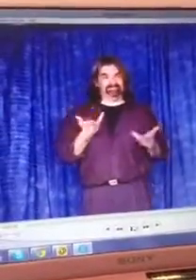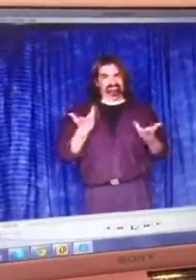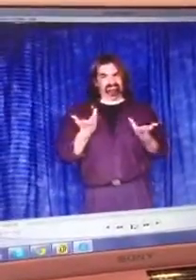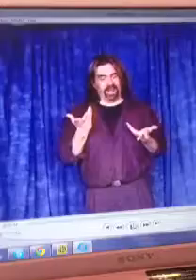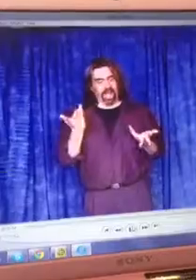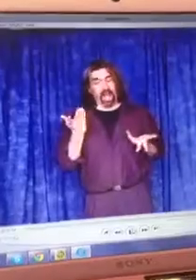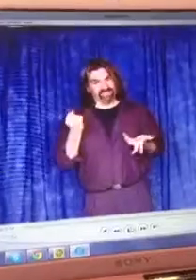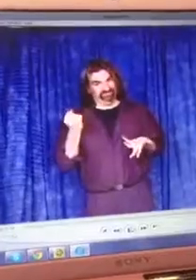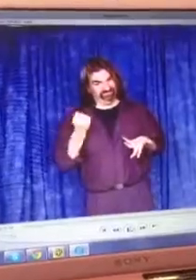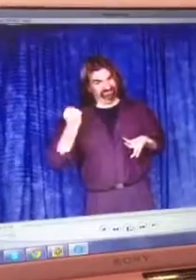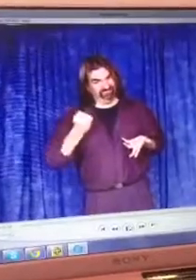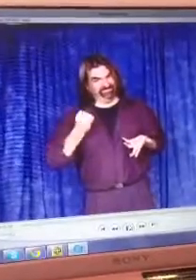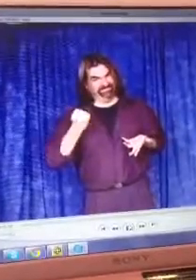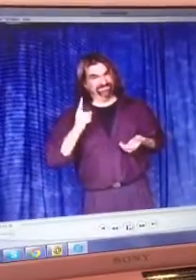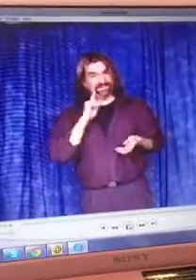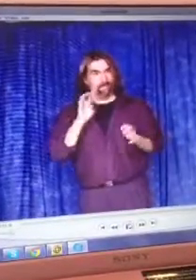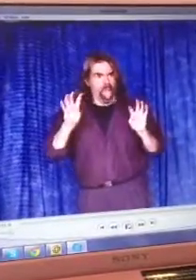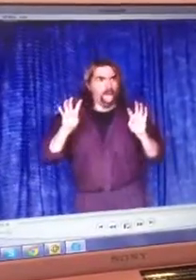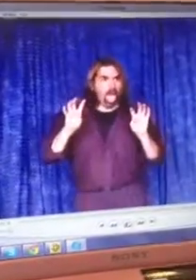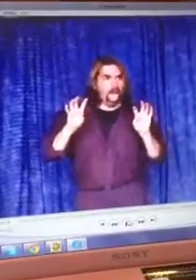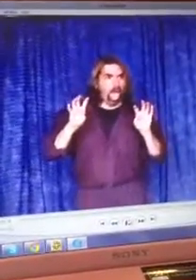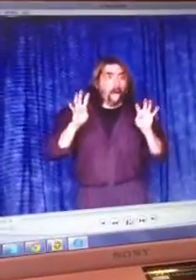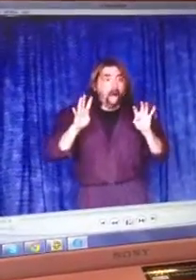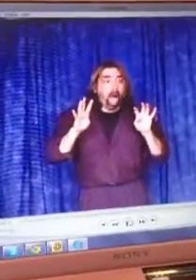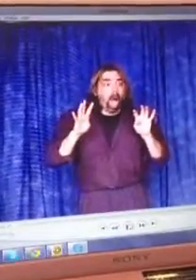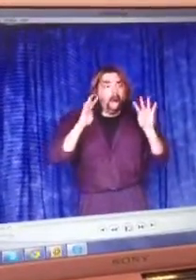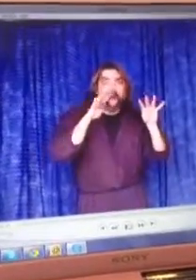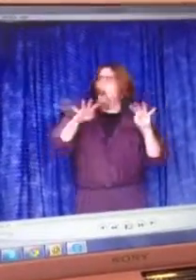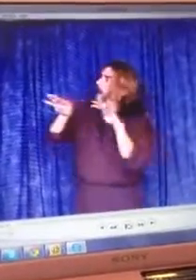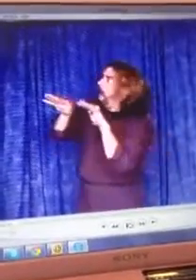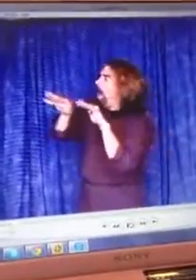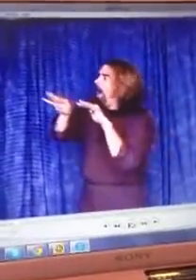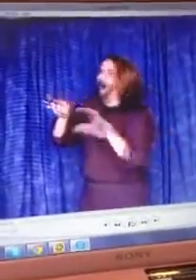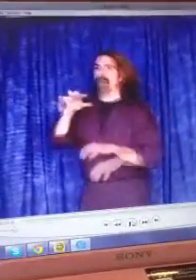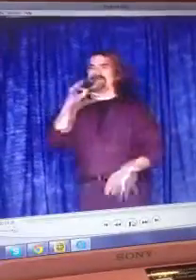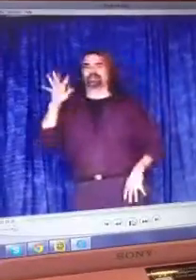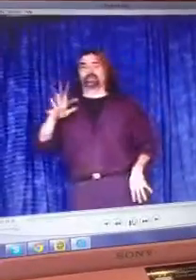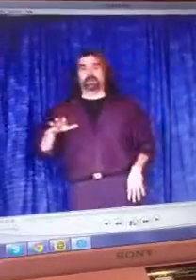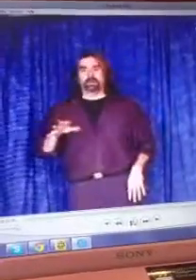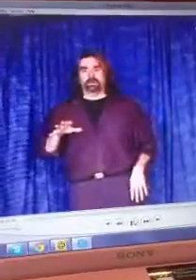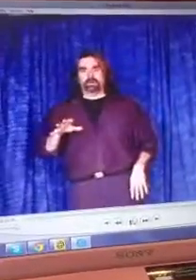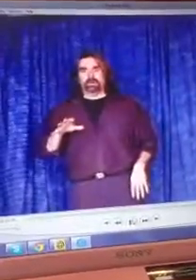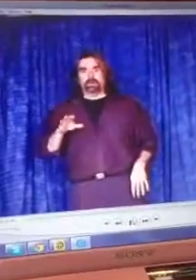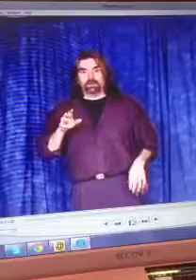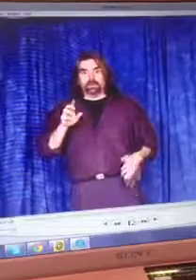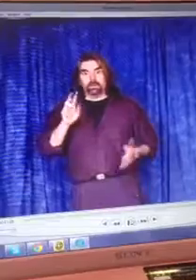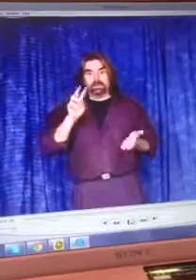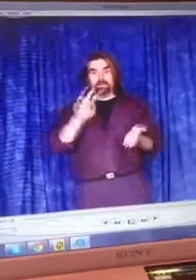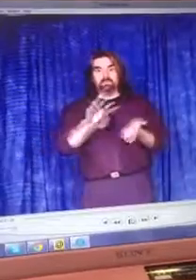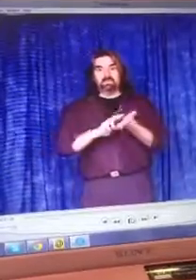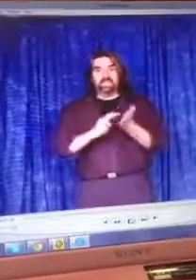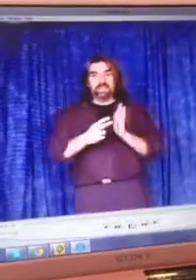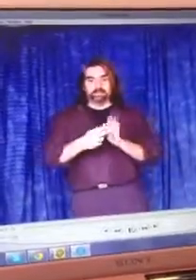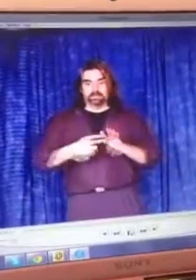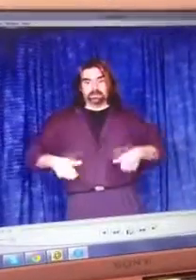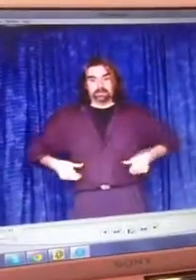means that you ejaculate. And all the hearing people looked at the pastor, and the pastor